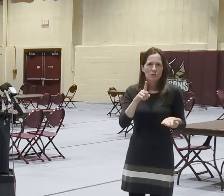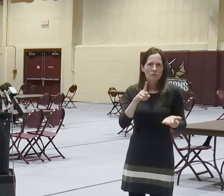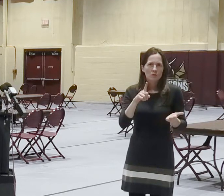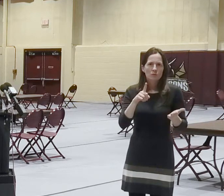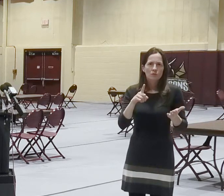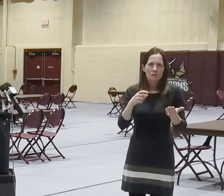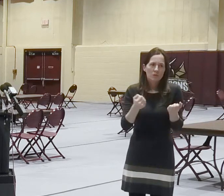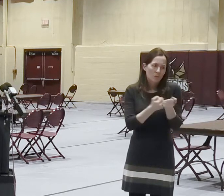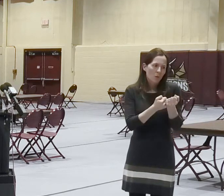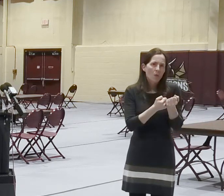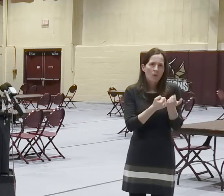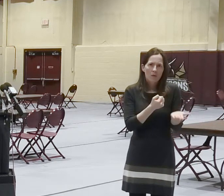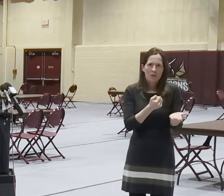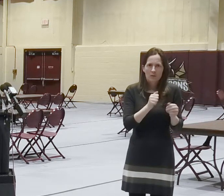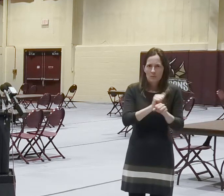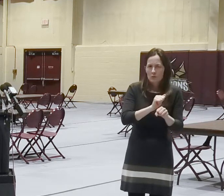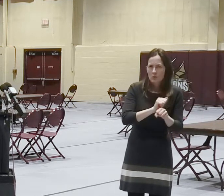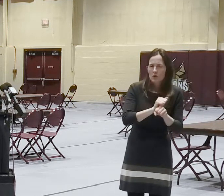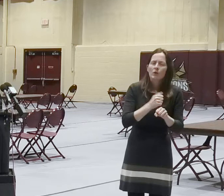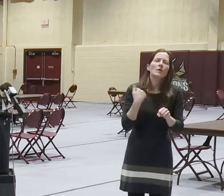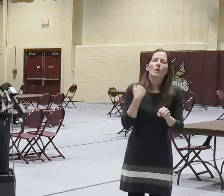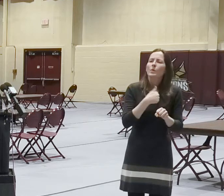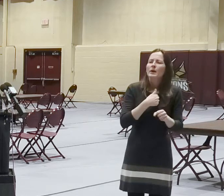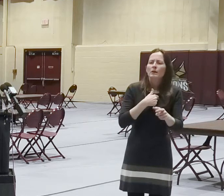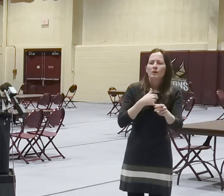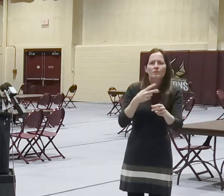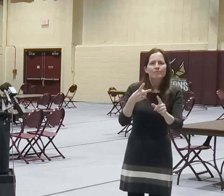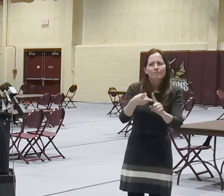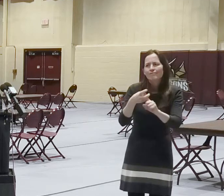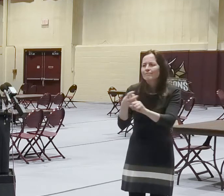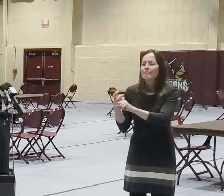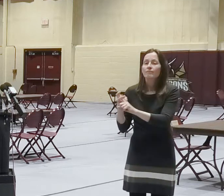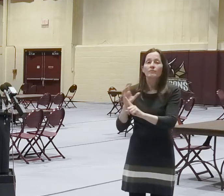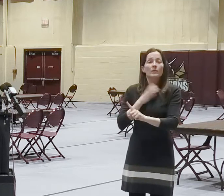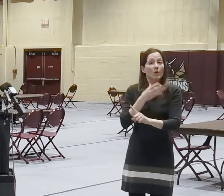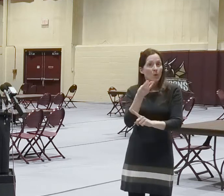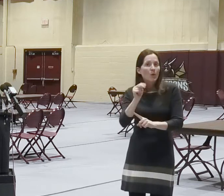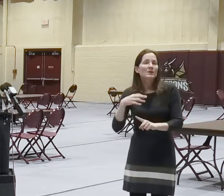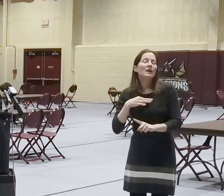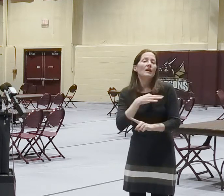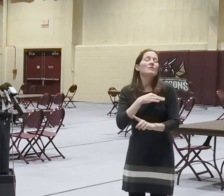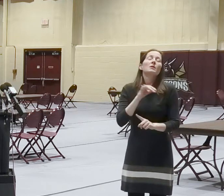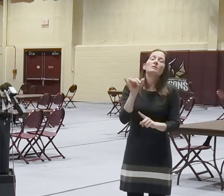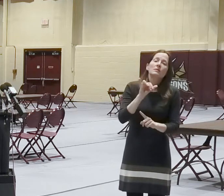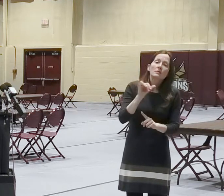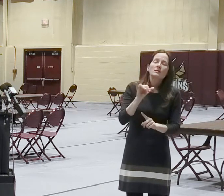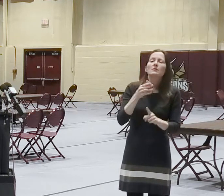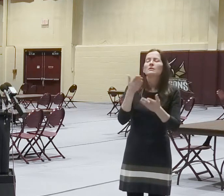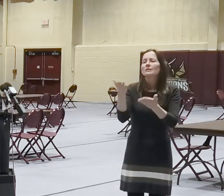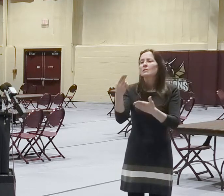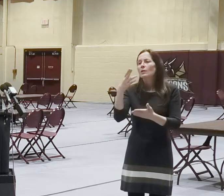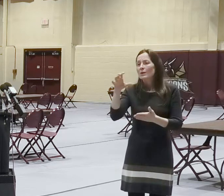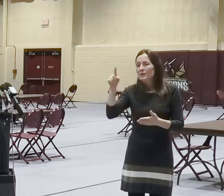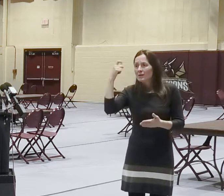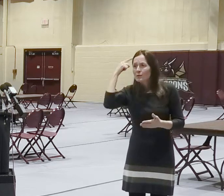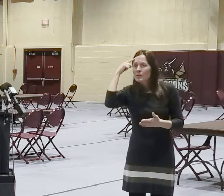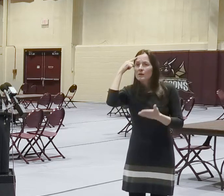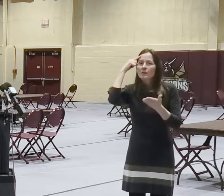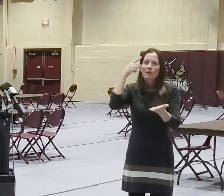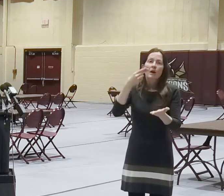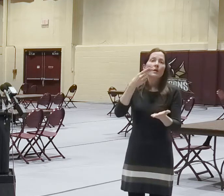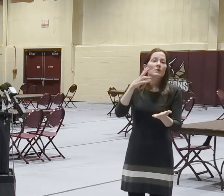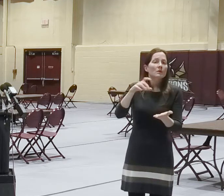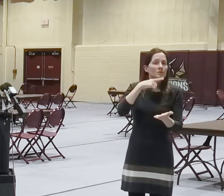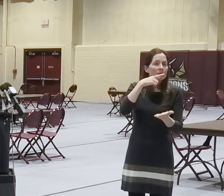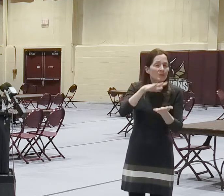own staff and working with partners like Howard County Government, the Medical Reserve Corps, Howard County Public